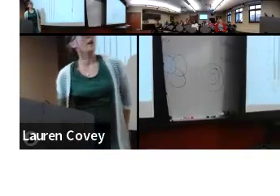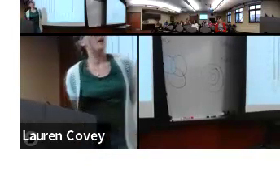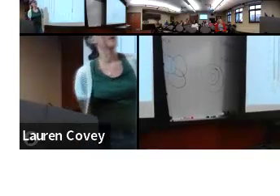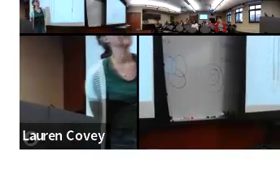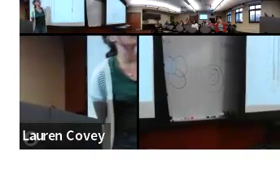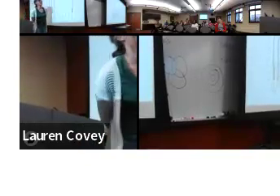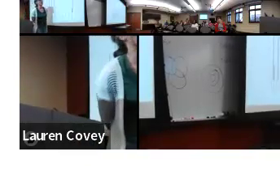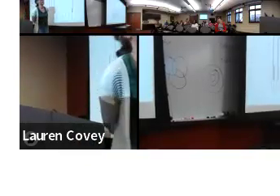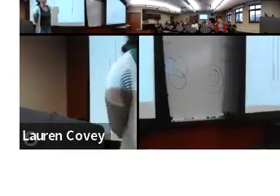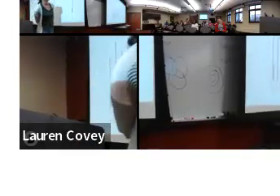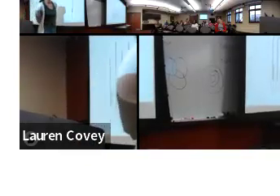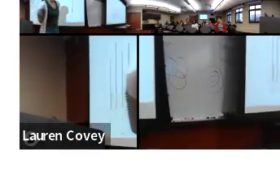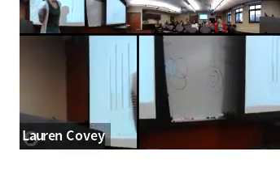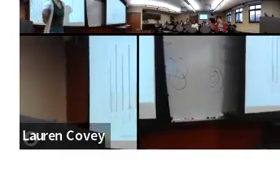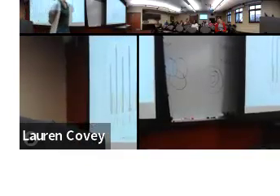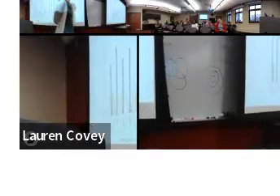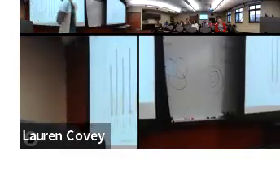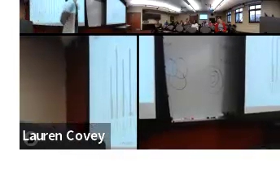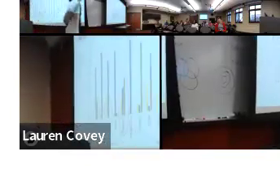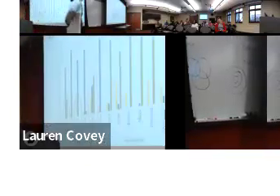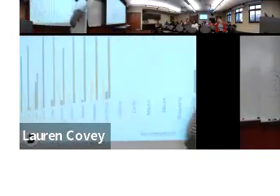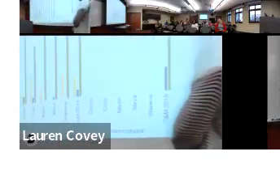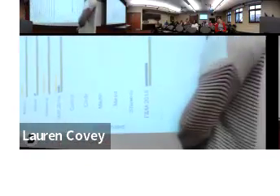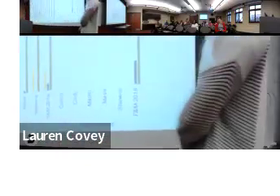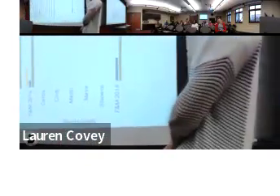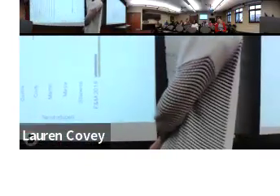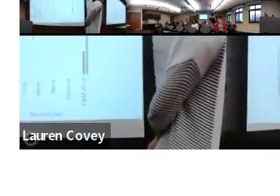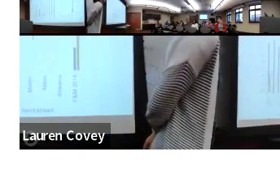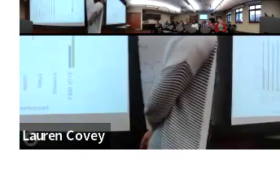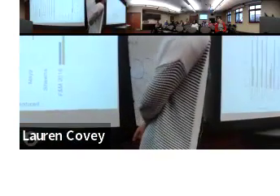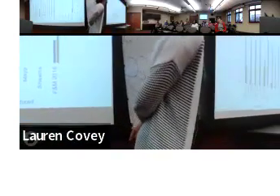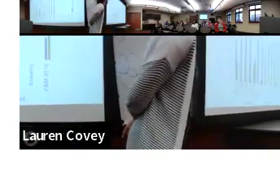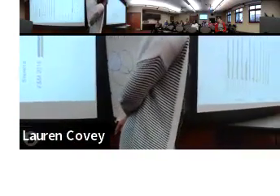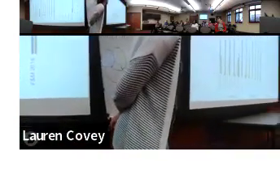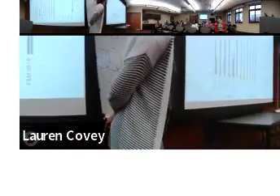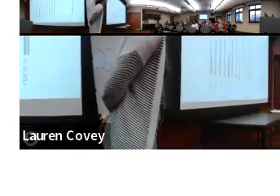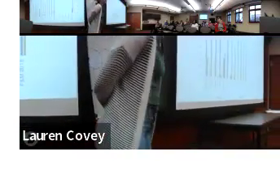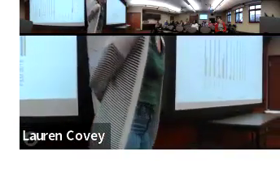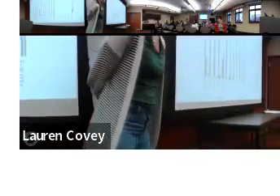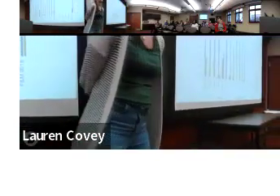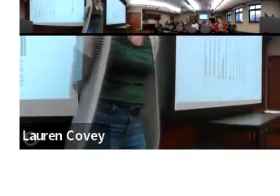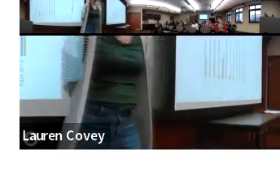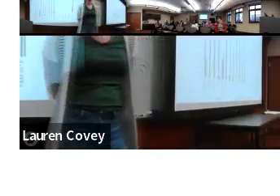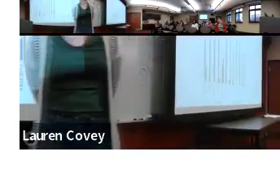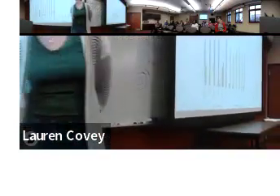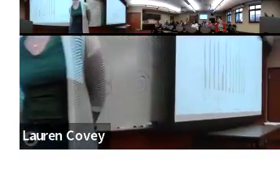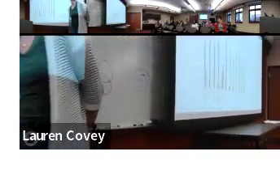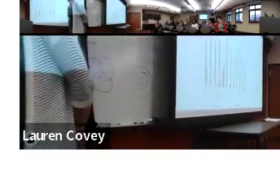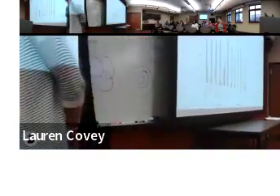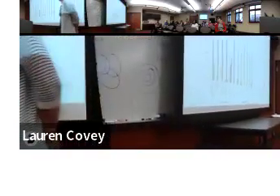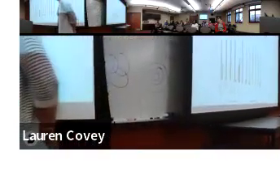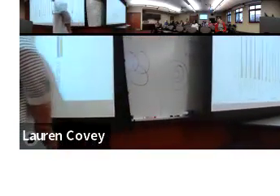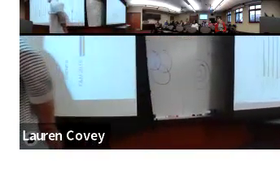For the maintained references, we actually see a pattern that looks pretty good. Everybody is mostly using zero and